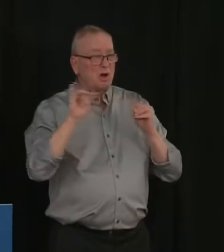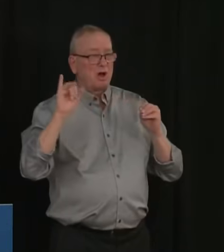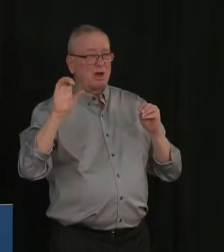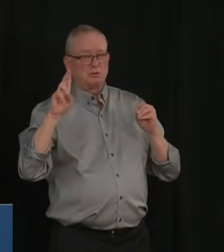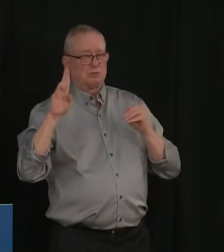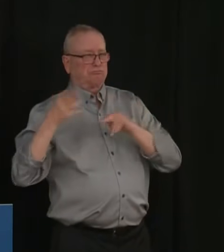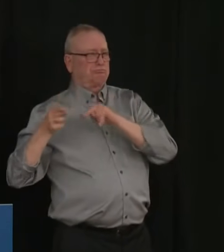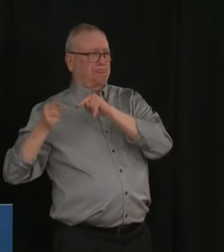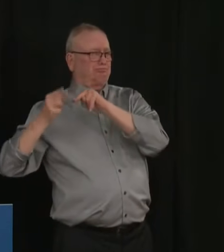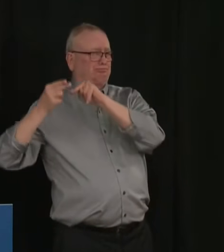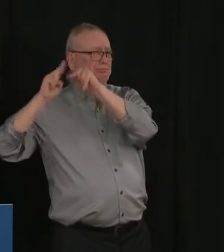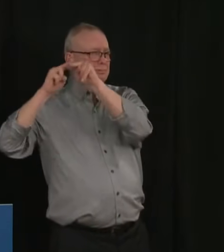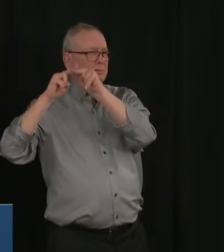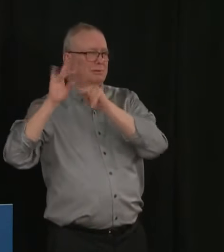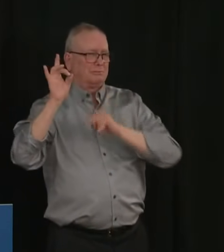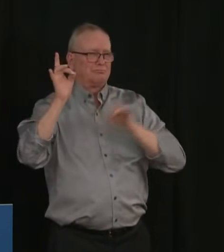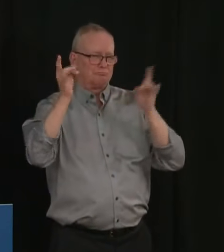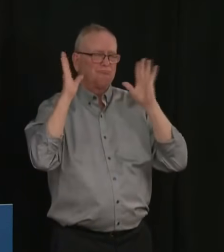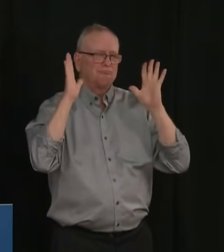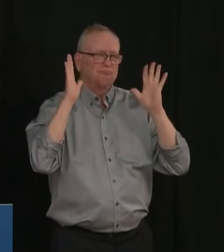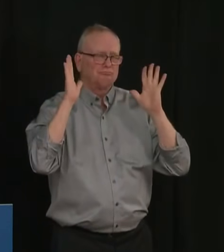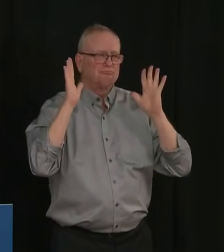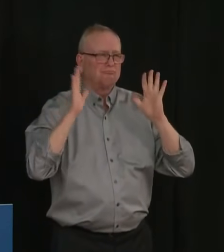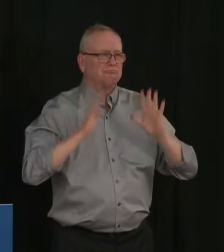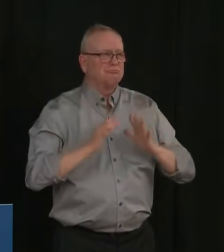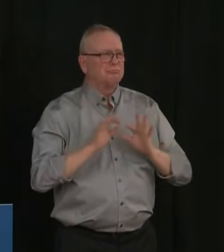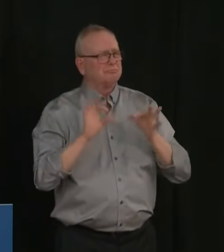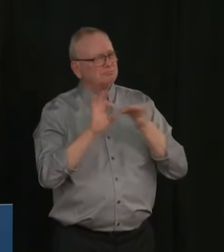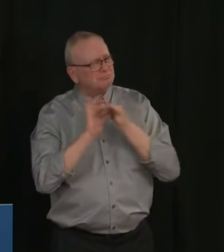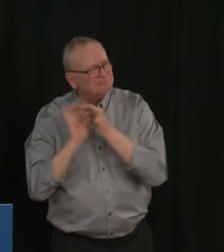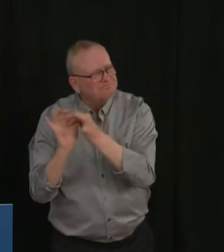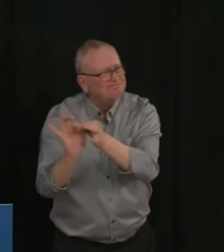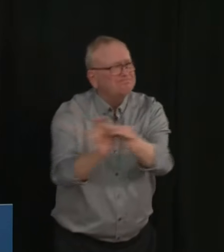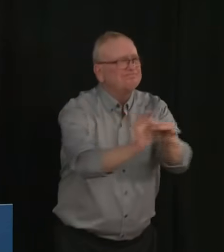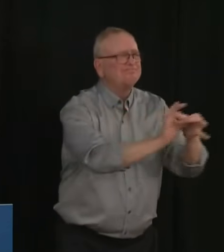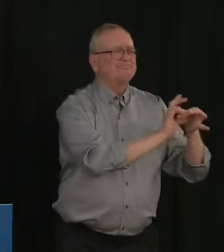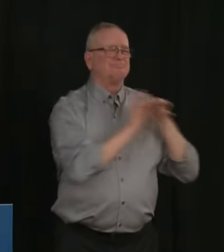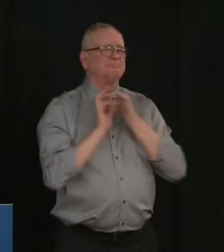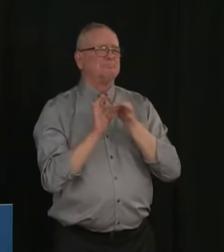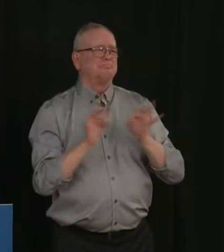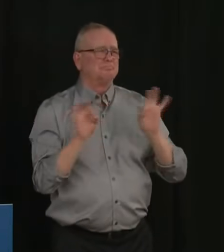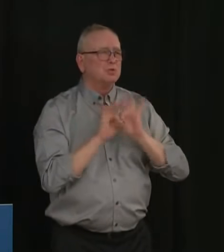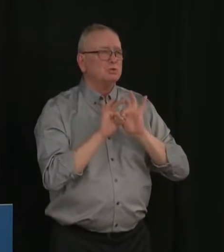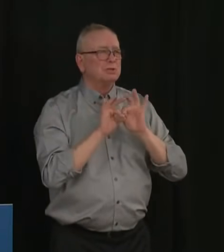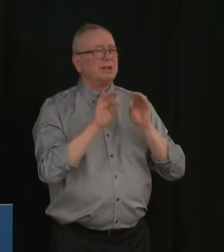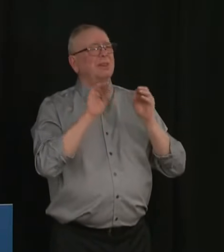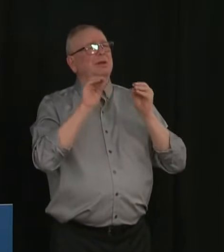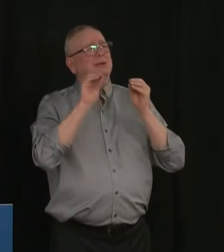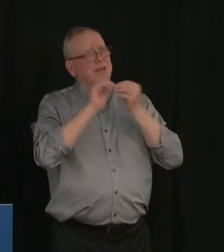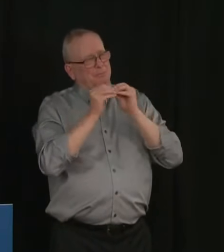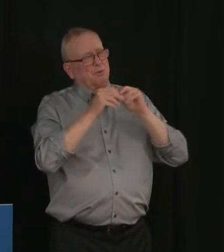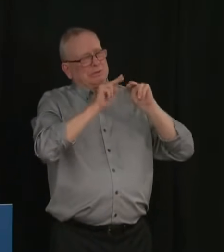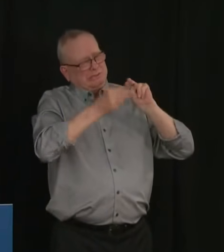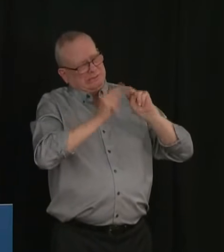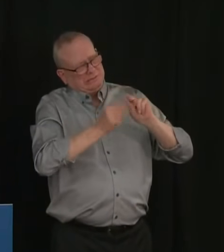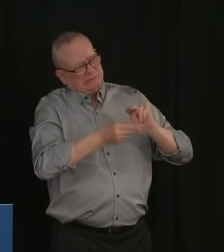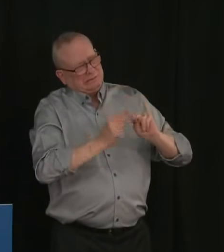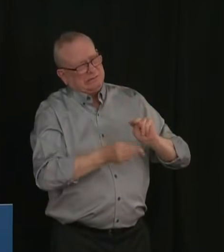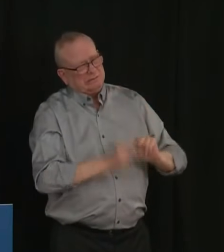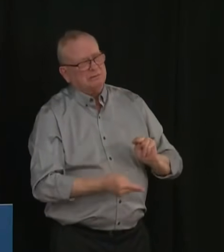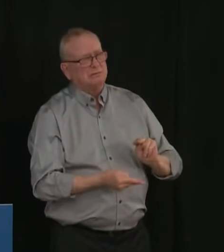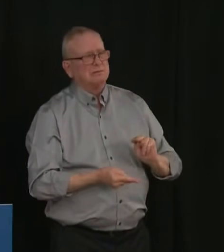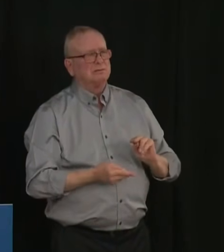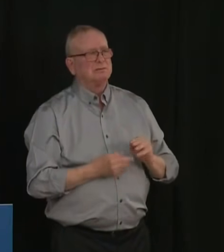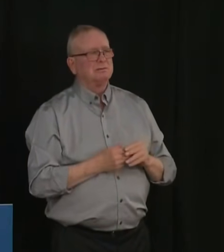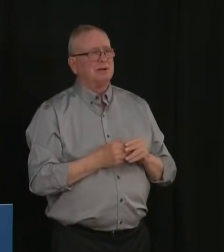is extraordinary, and we need everyone to pull together in order to turn the tide and in order to save our healthcare system, to protect